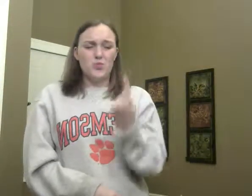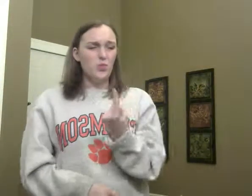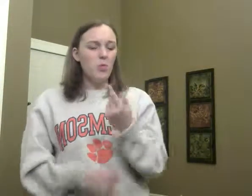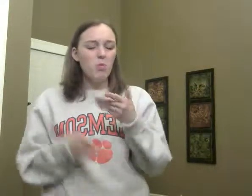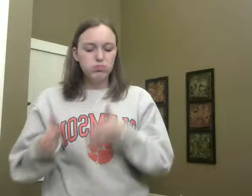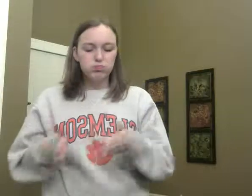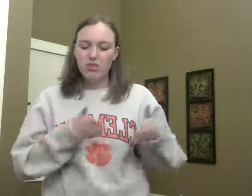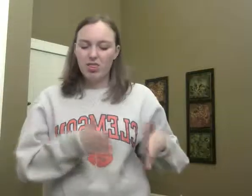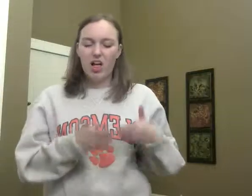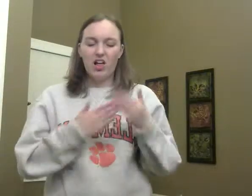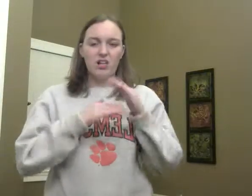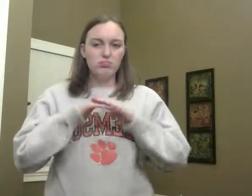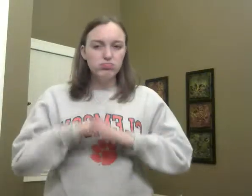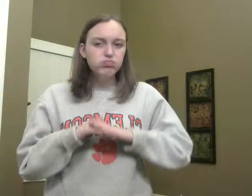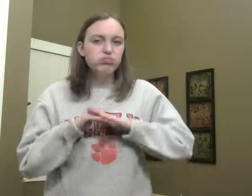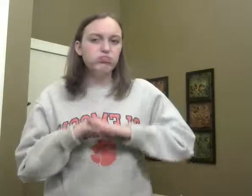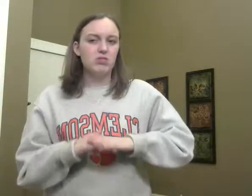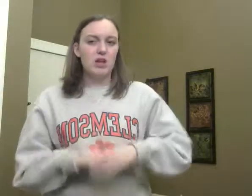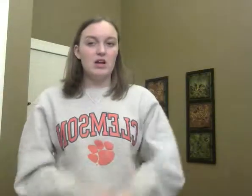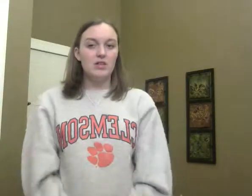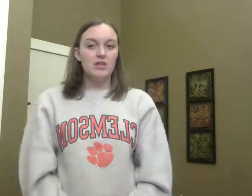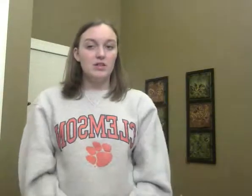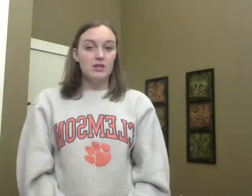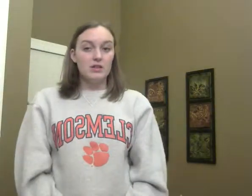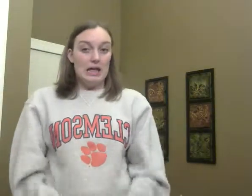to sink it. All right, I guess you can tell what we have left.